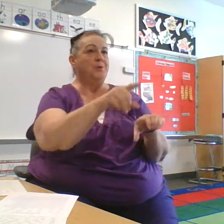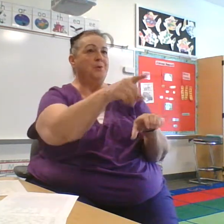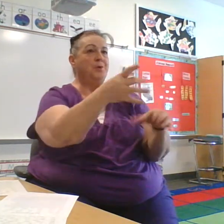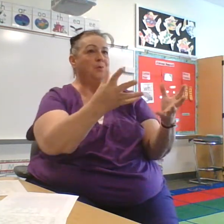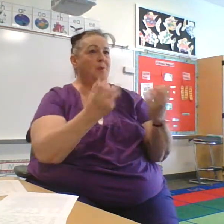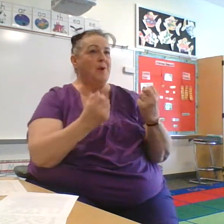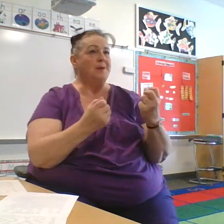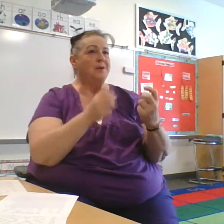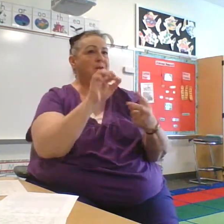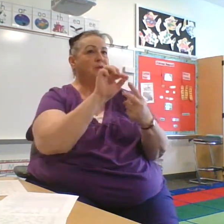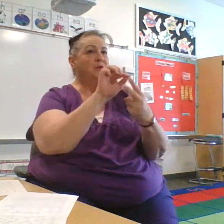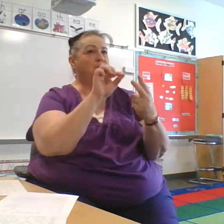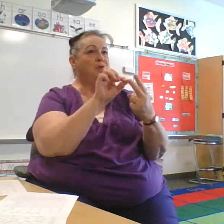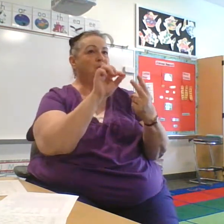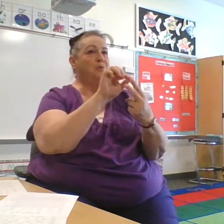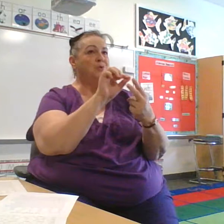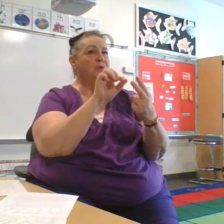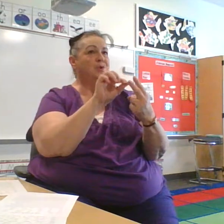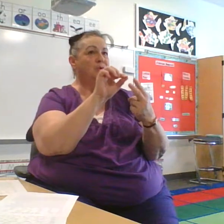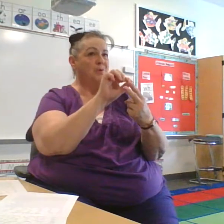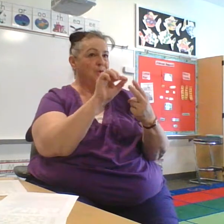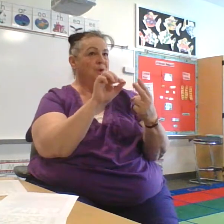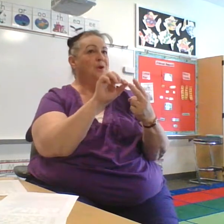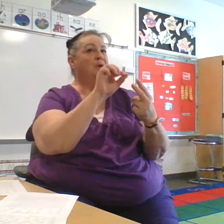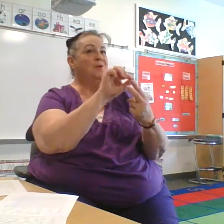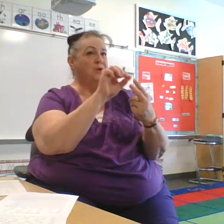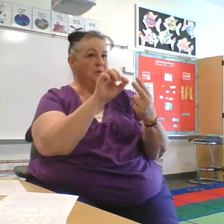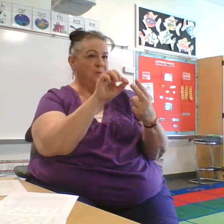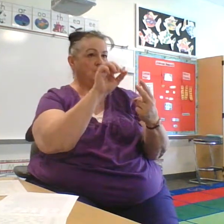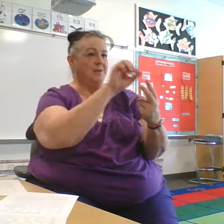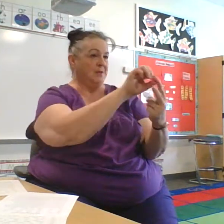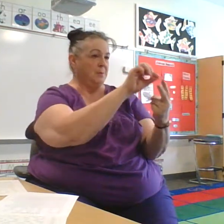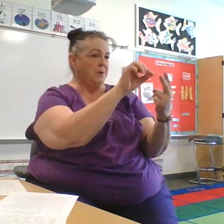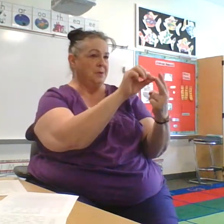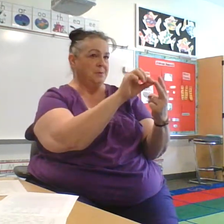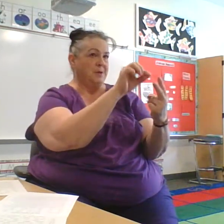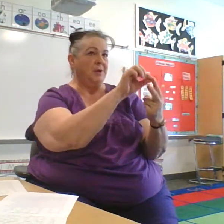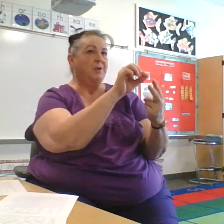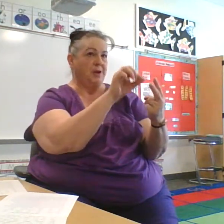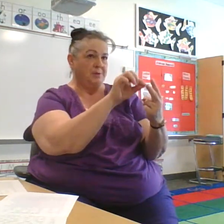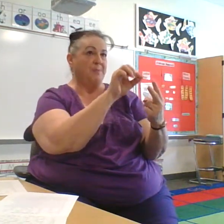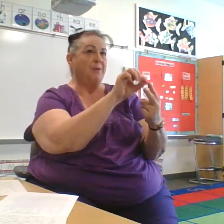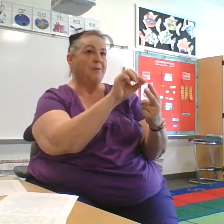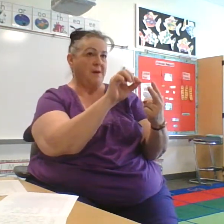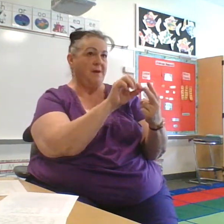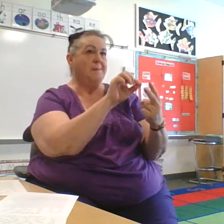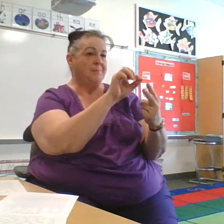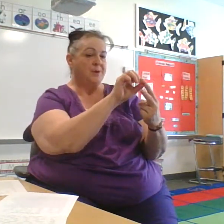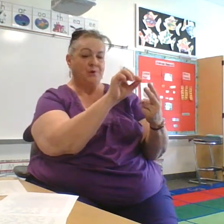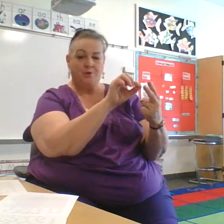you want? Choose. Both. Choose. This one or this one. You touch them Okay. both. Uh-huh.